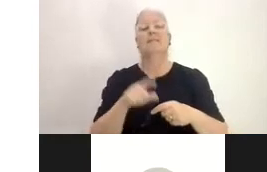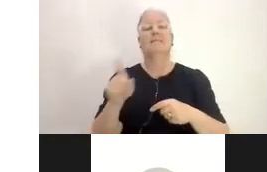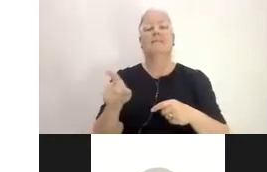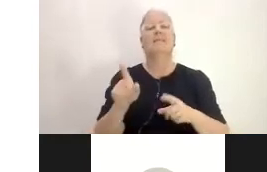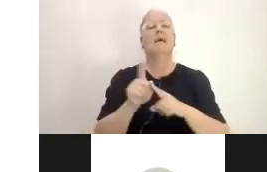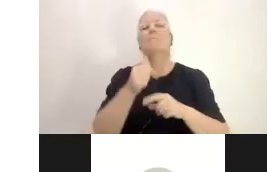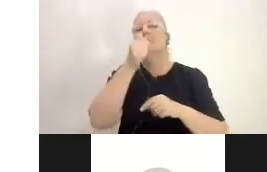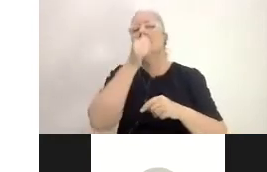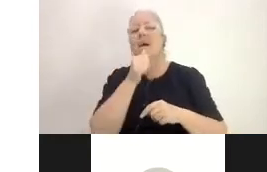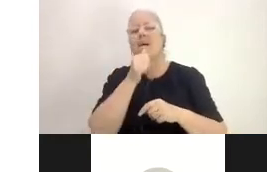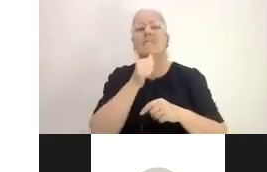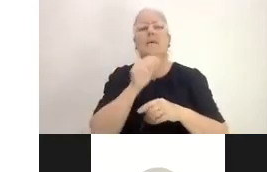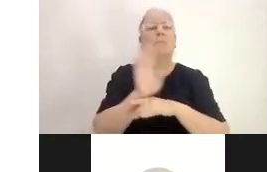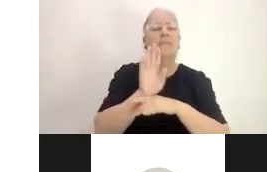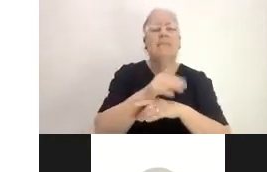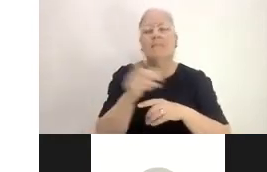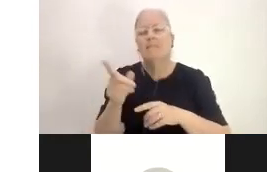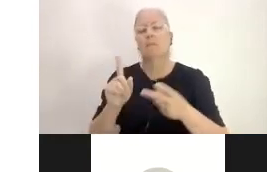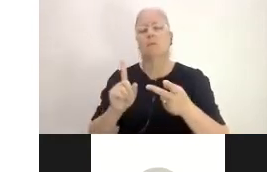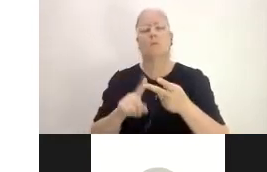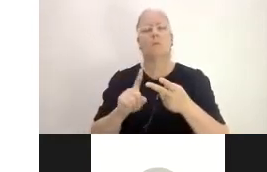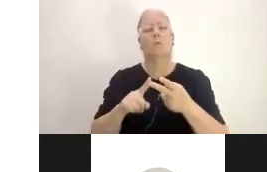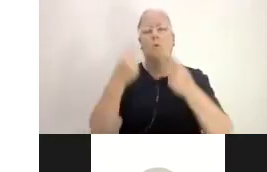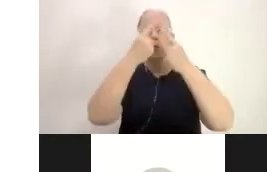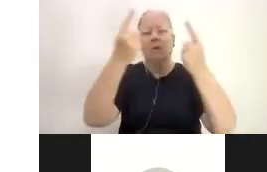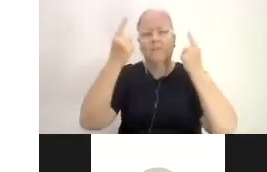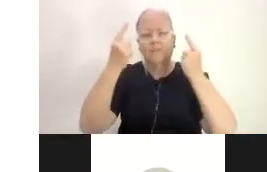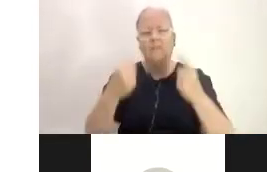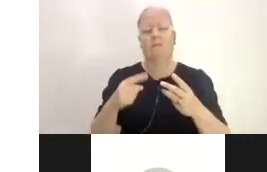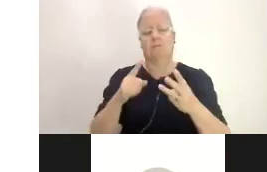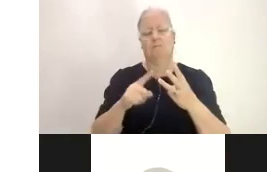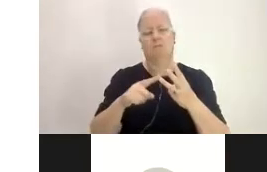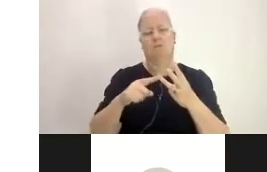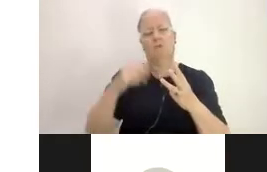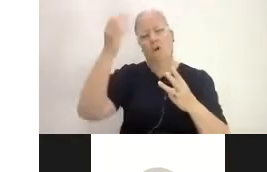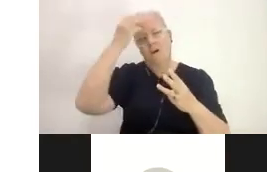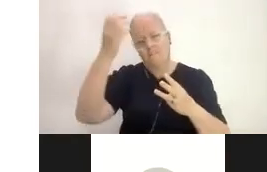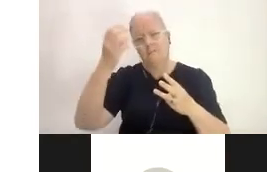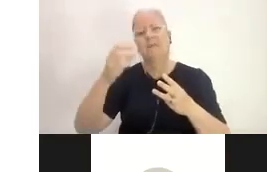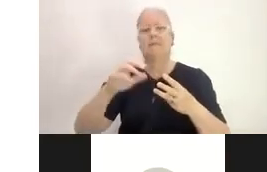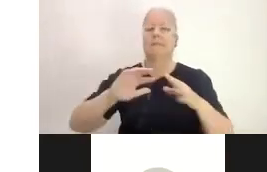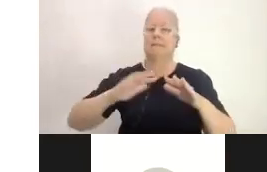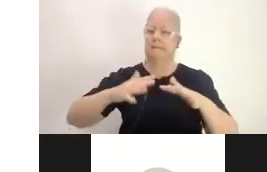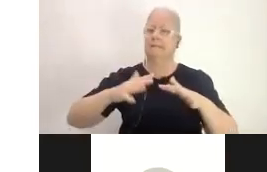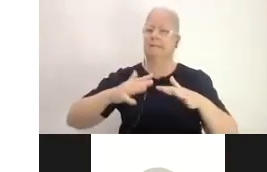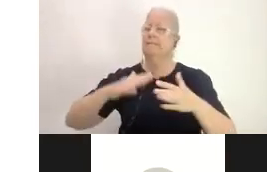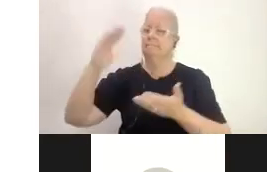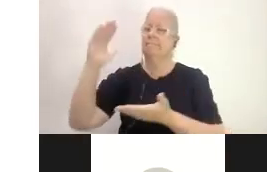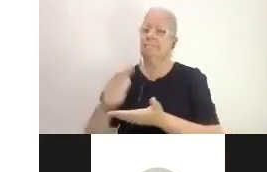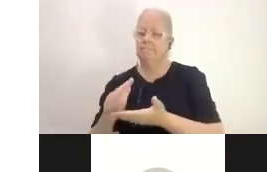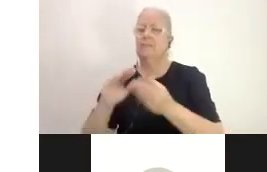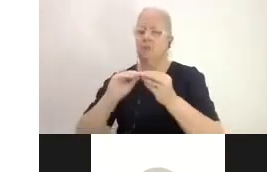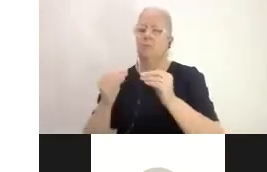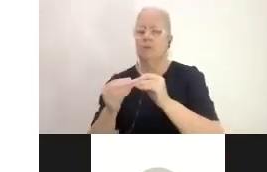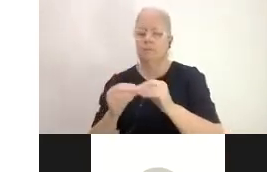also government response is pretty low this year. And this year only focus on 45 countries, but the next